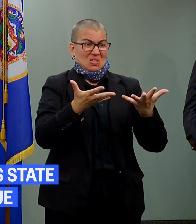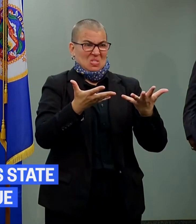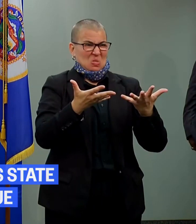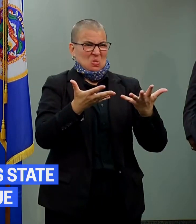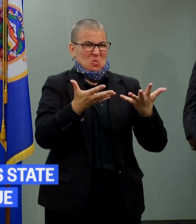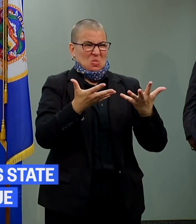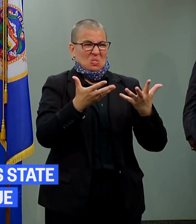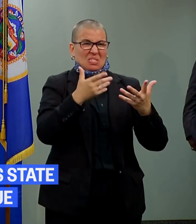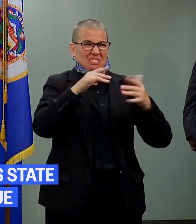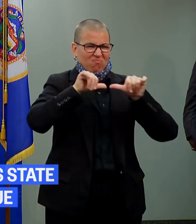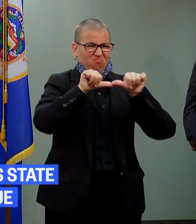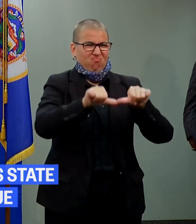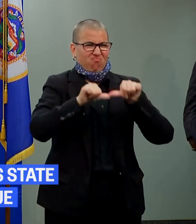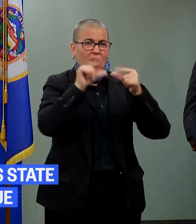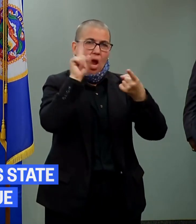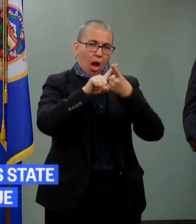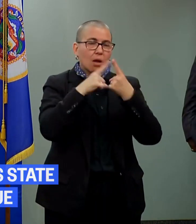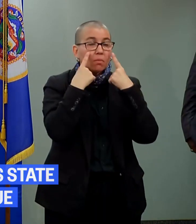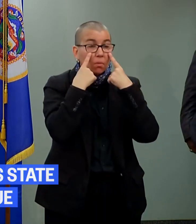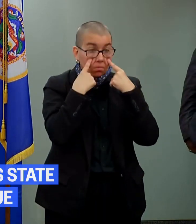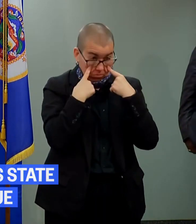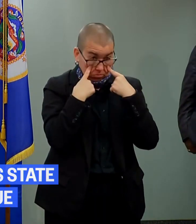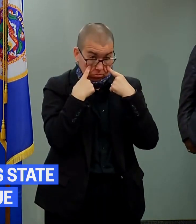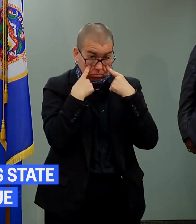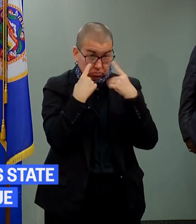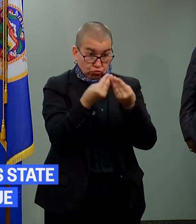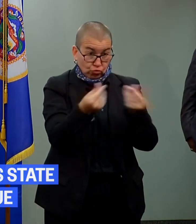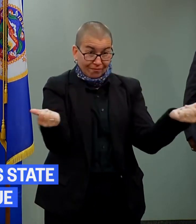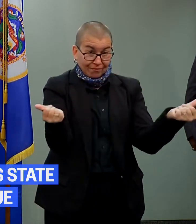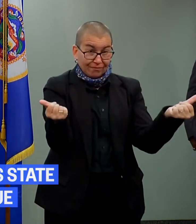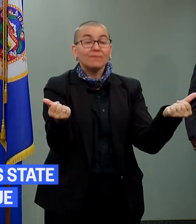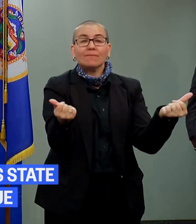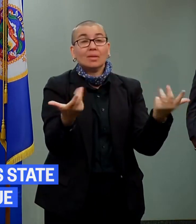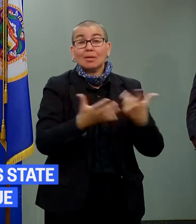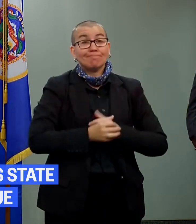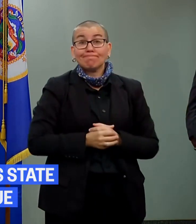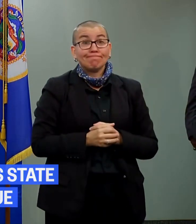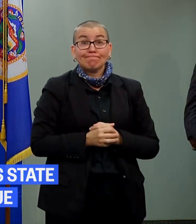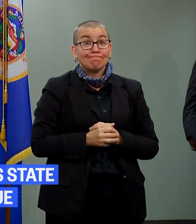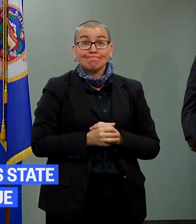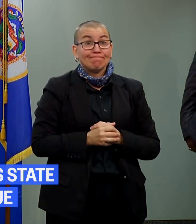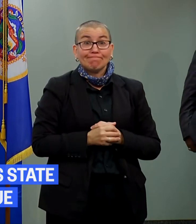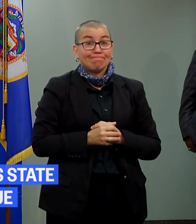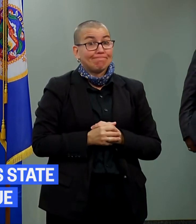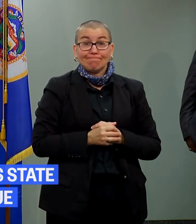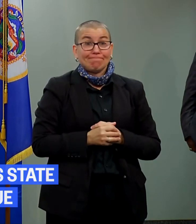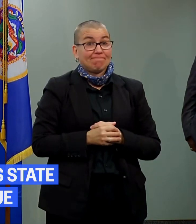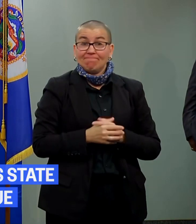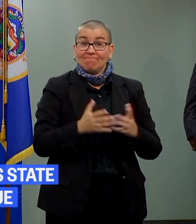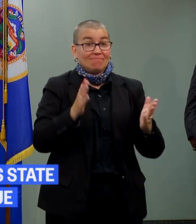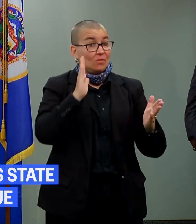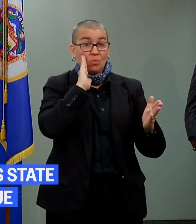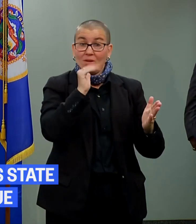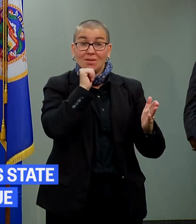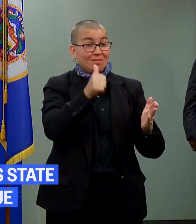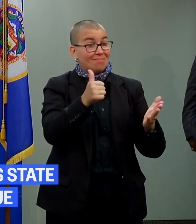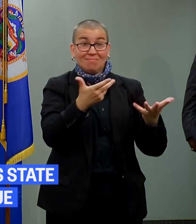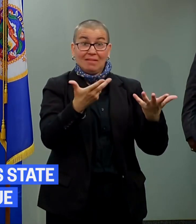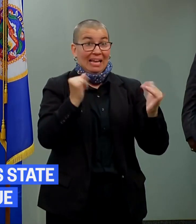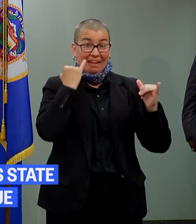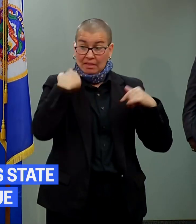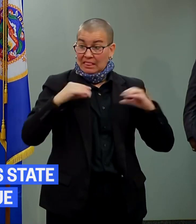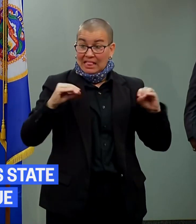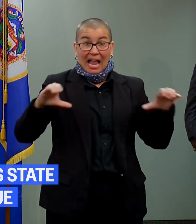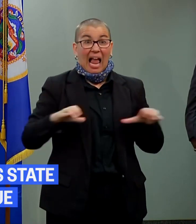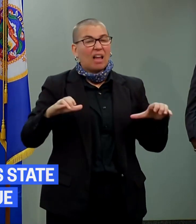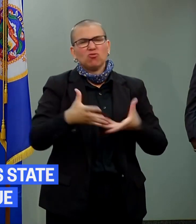feel comforted. They've seen this before. They've seen incremental change. They've seen times of crisis. They've seen governors stand up in front of them and tell them never again. And